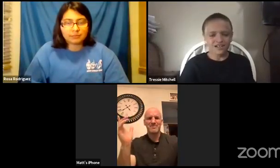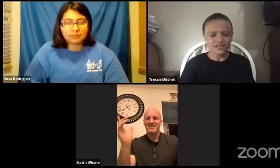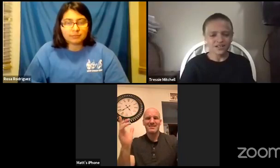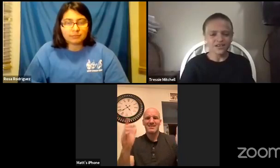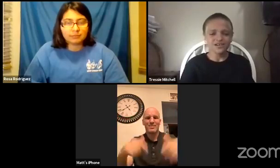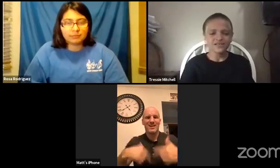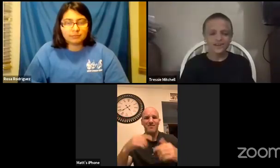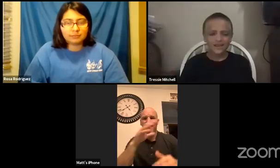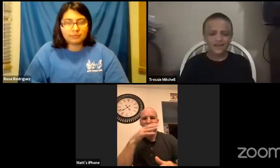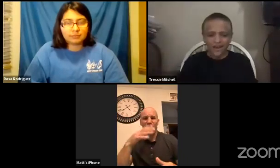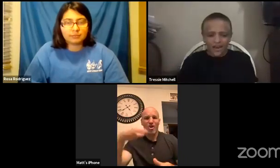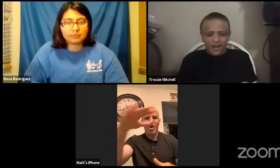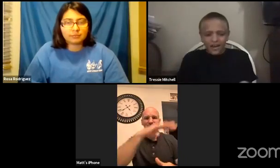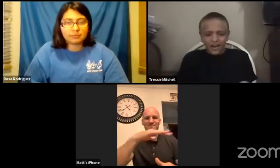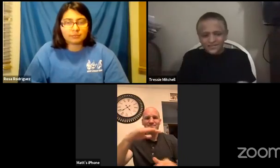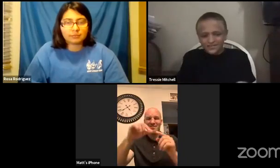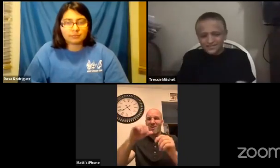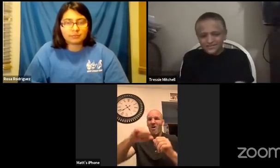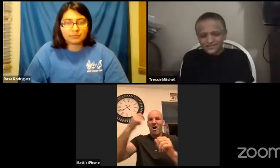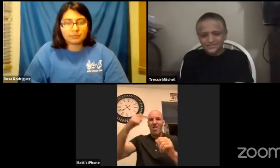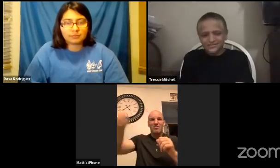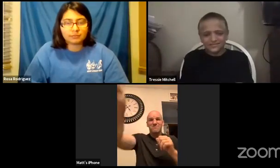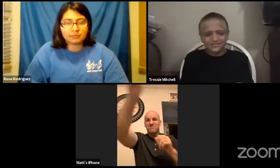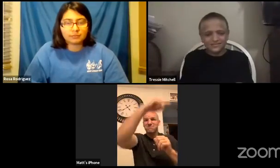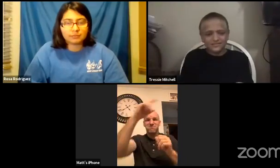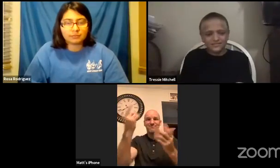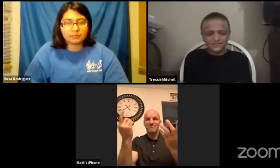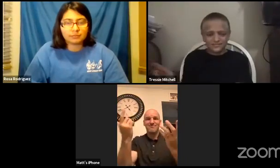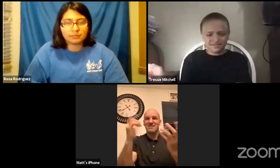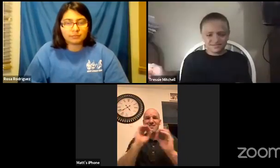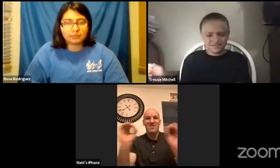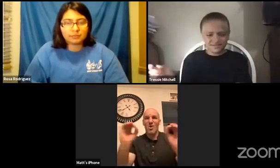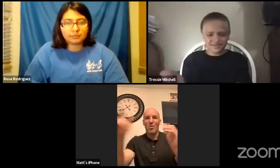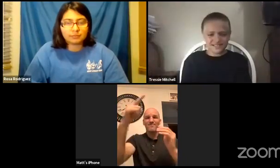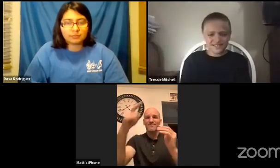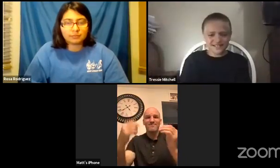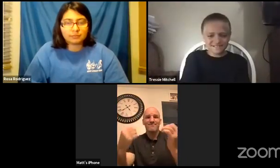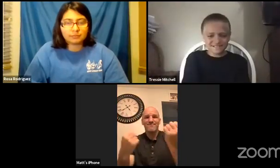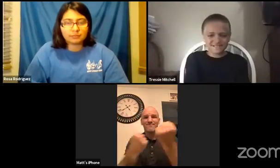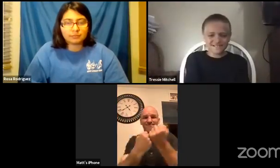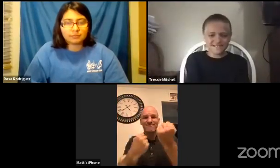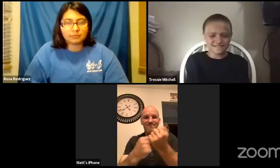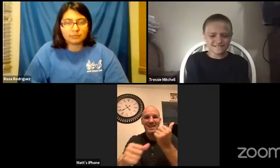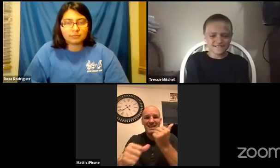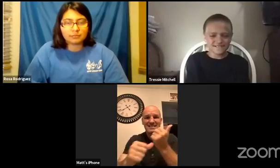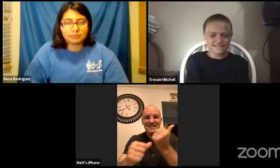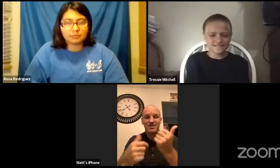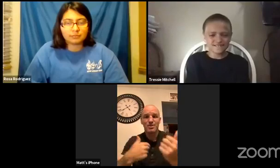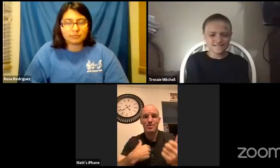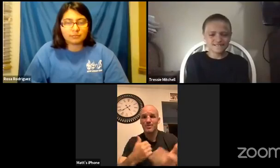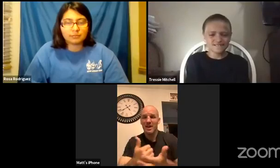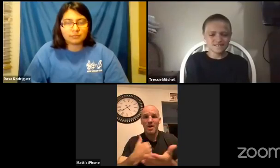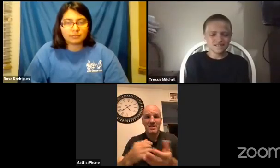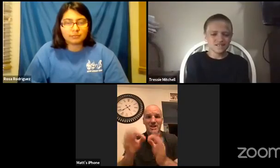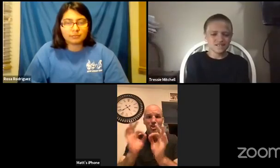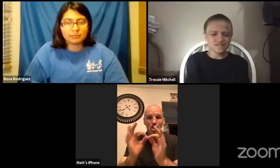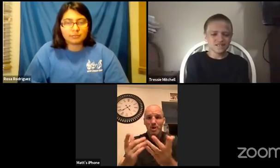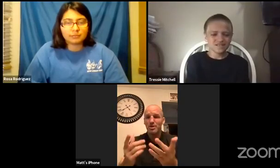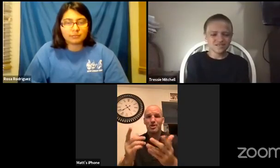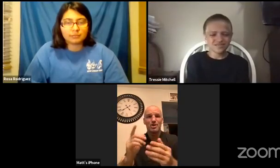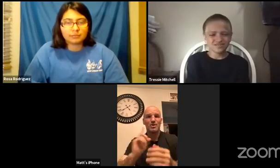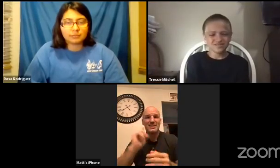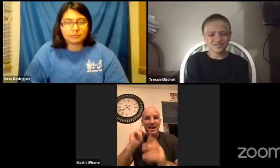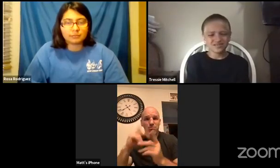was hearing, as I mentioned, so I learned to speak English, read lips,